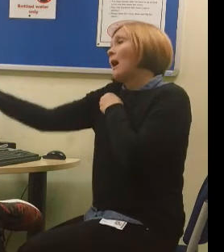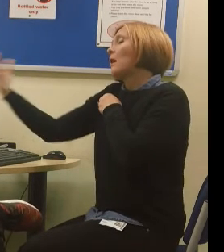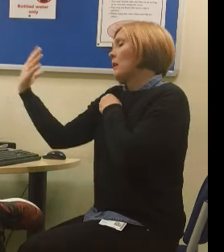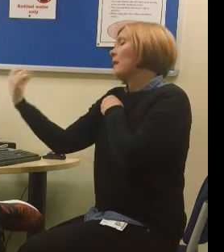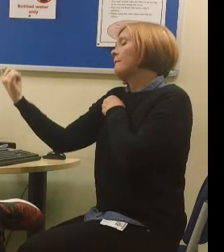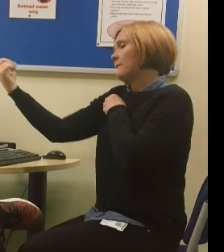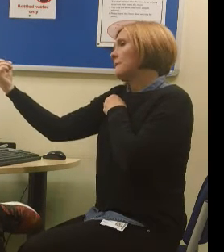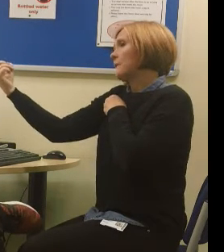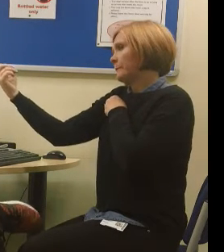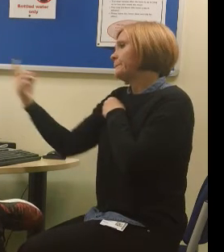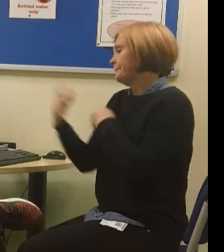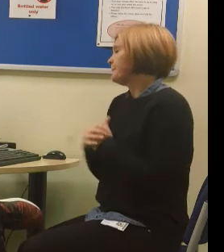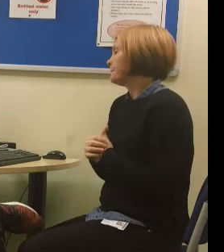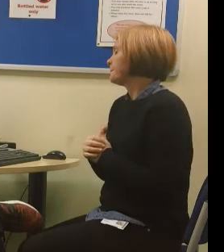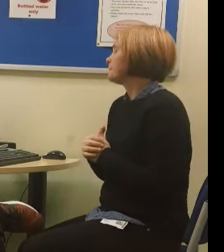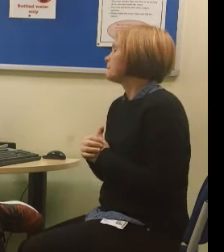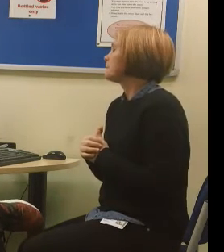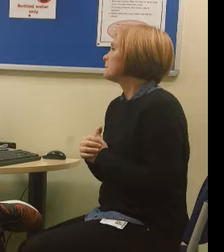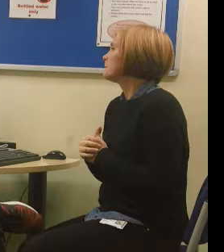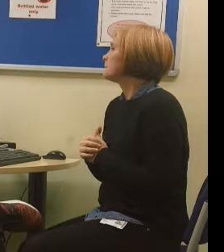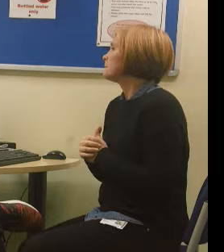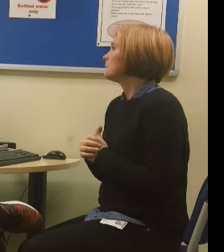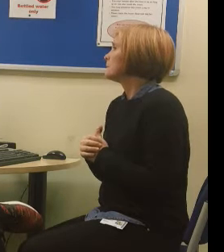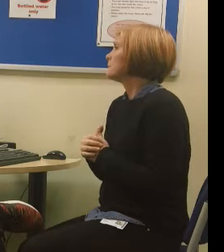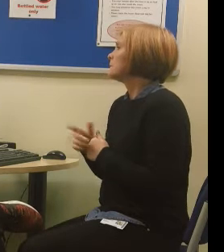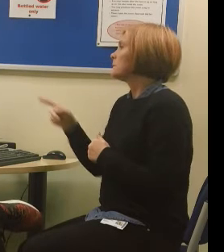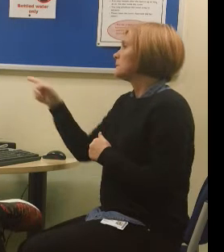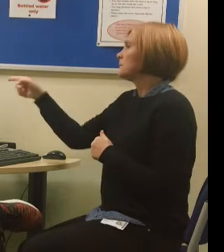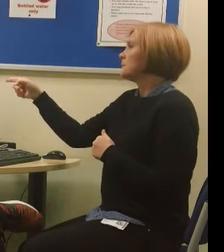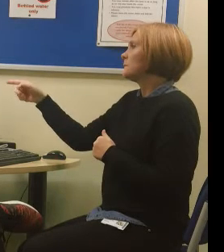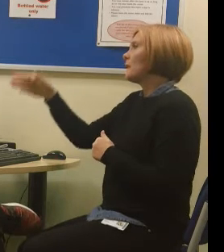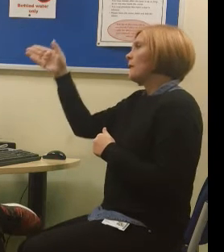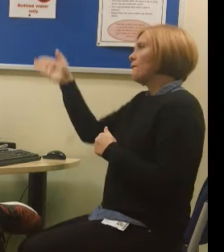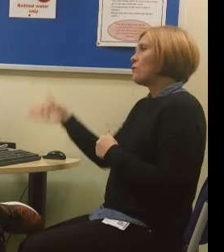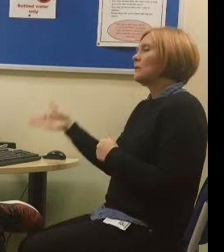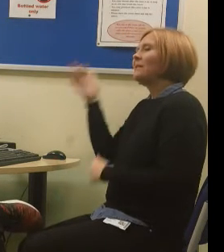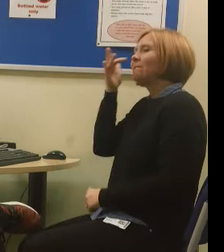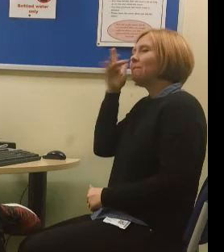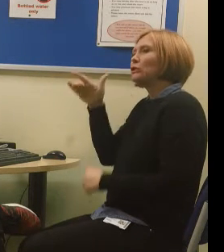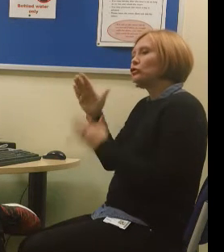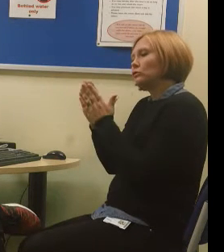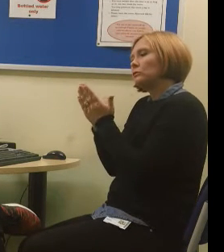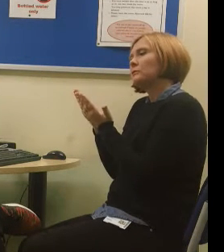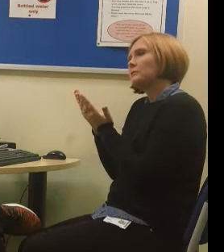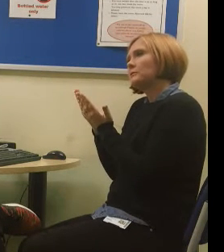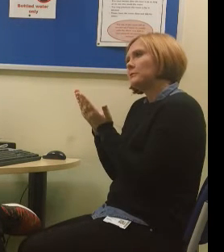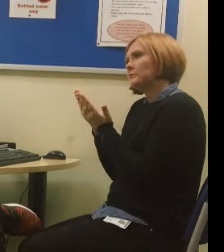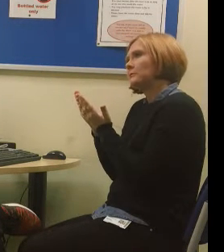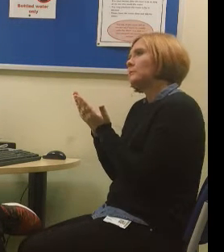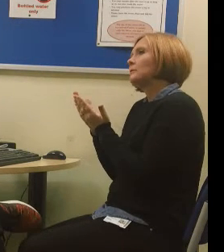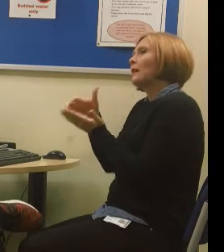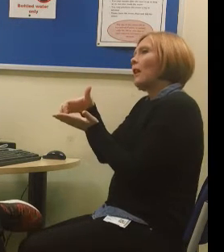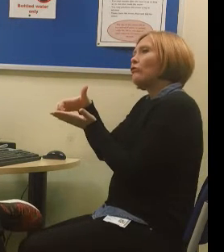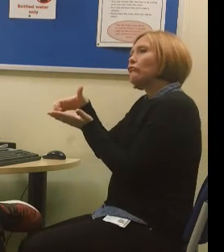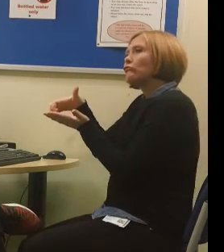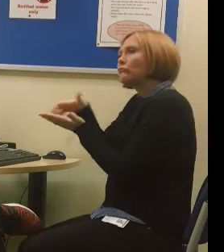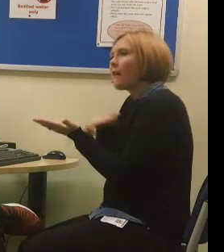main section of stock here in the library. At the front here we've got some fiction, which includes a large variety of crime fiction,